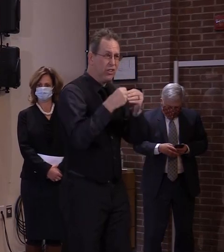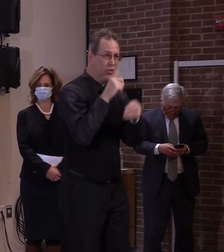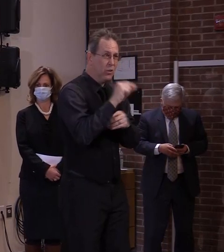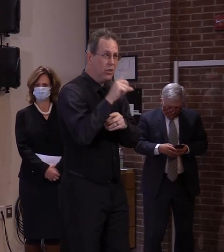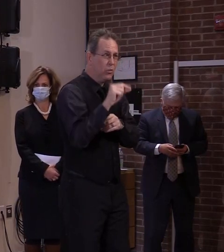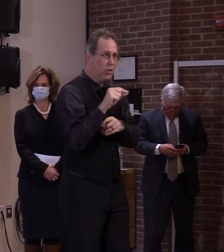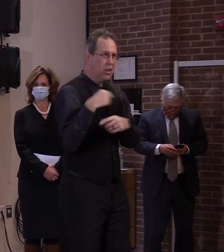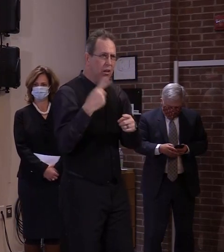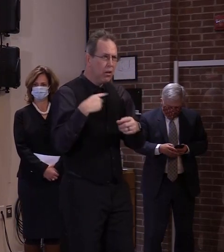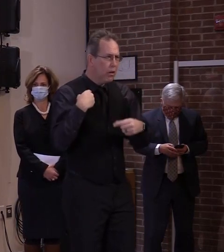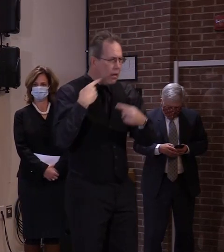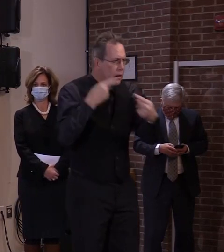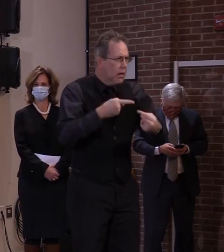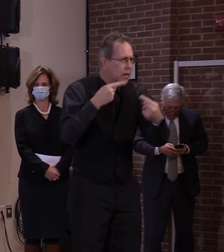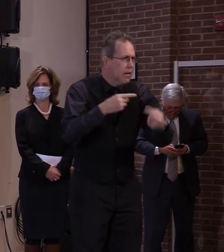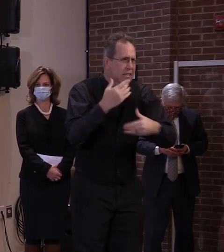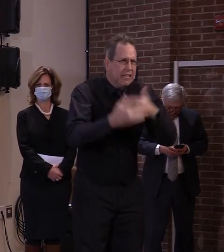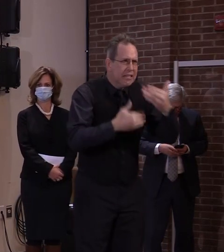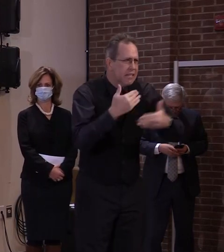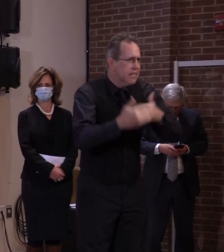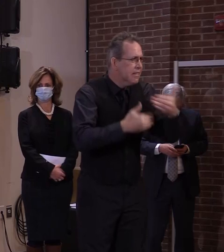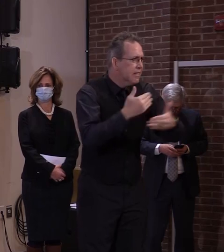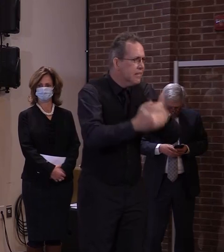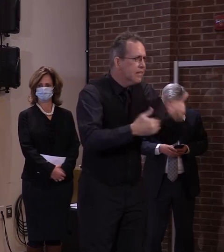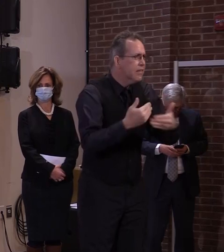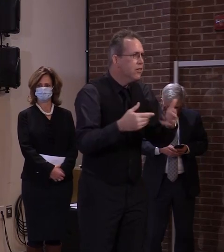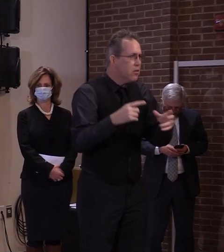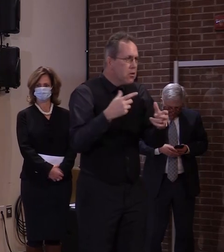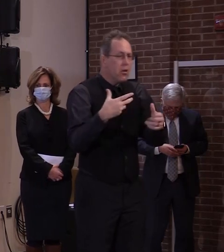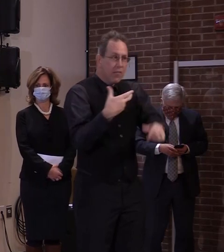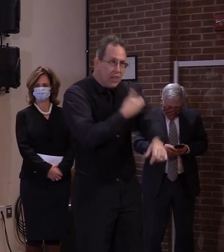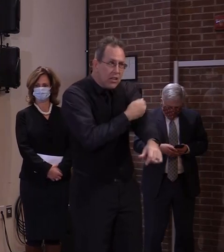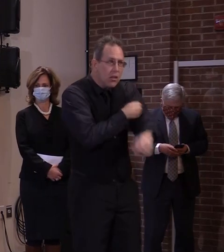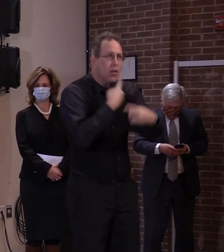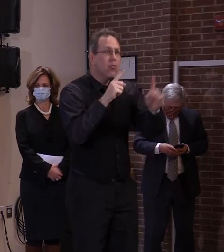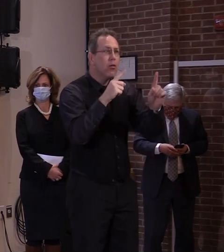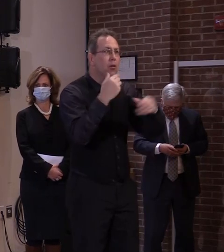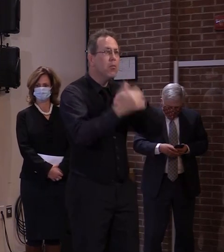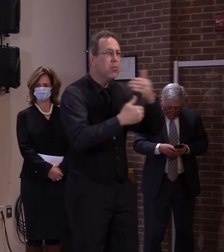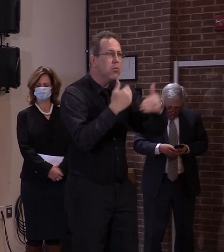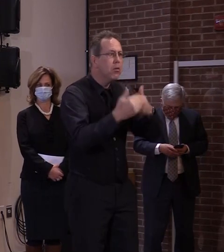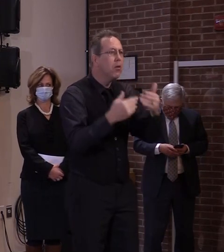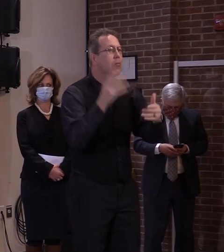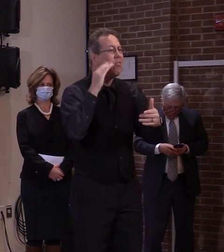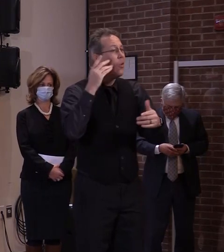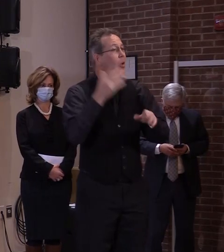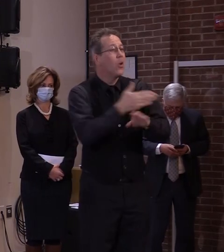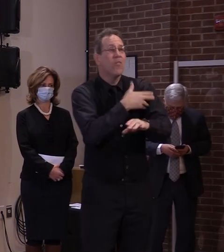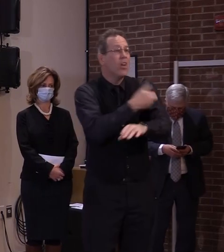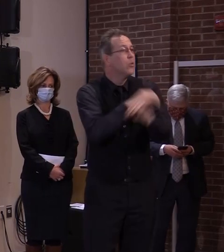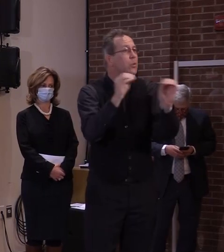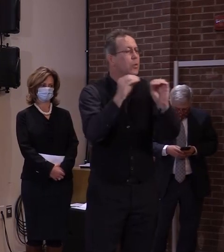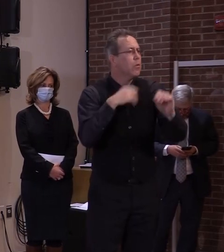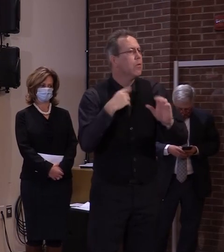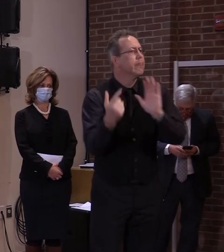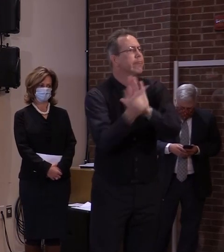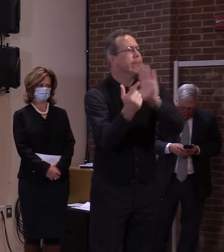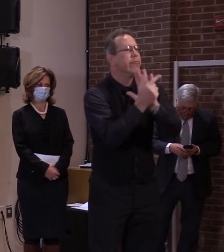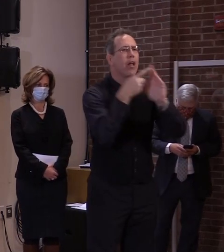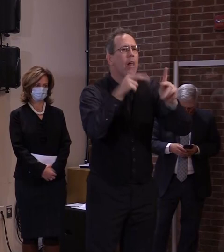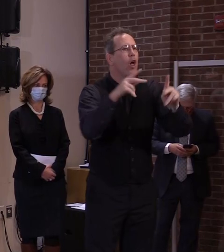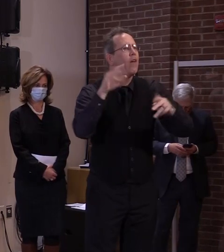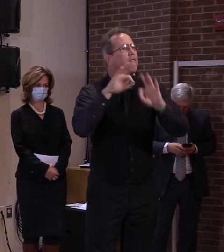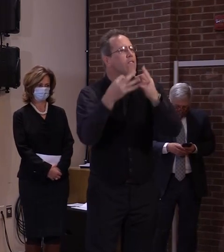arms. 1 year ago, we had a ban on multi-household gatherings, which meant you couldn't visit family or